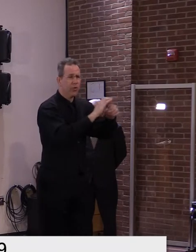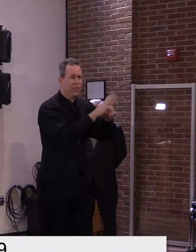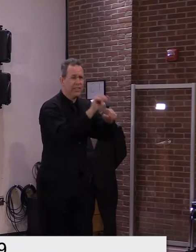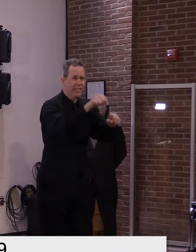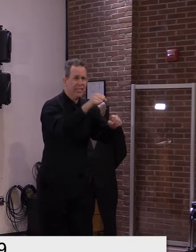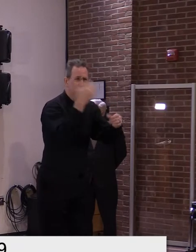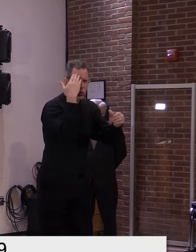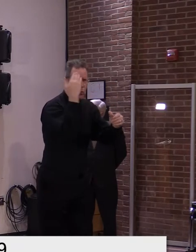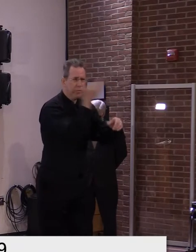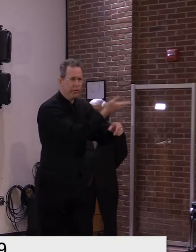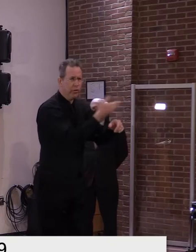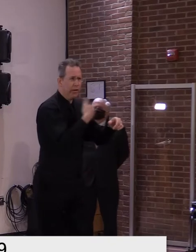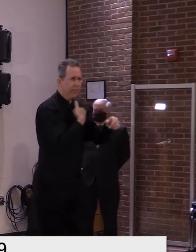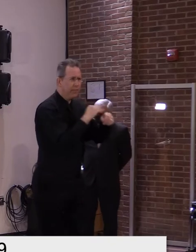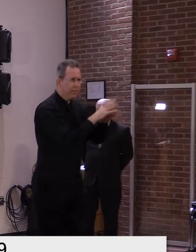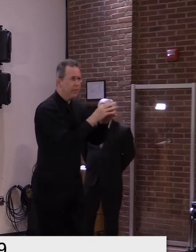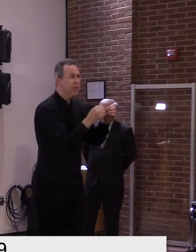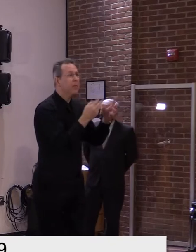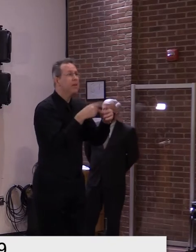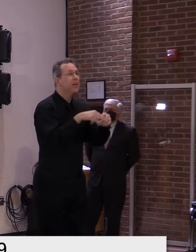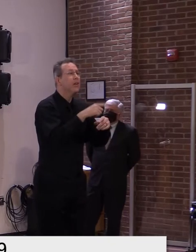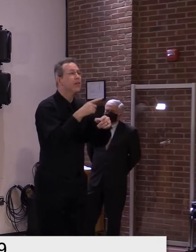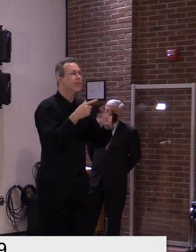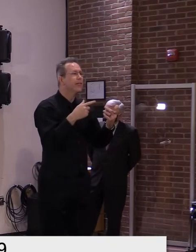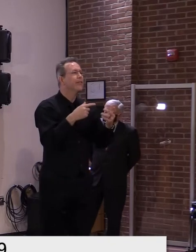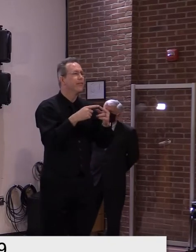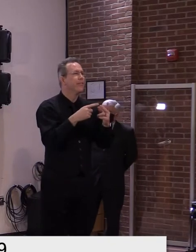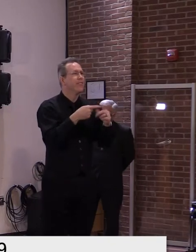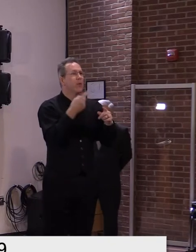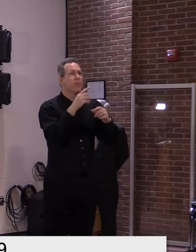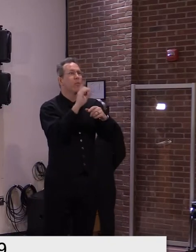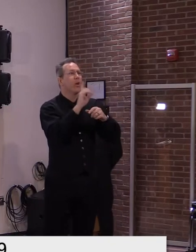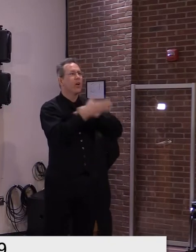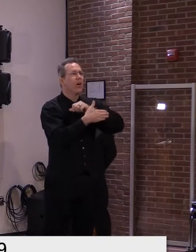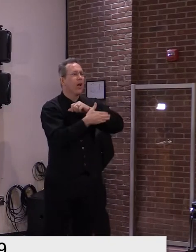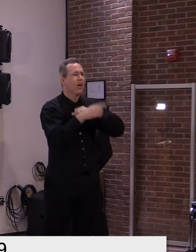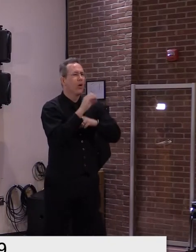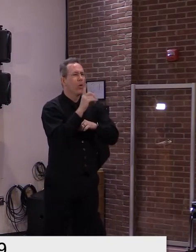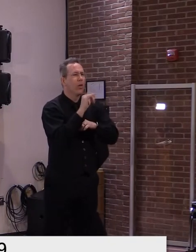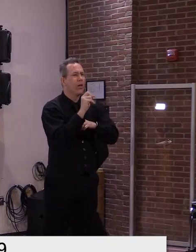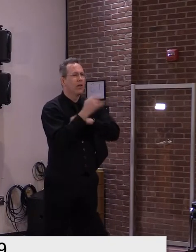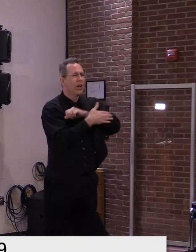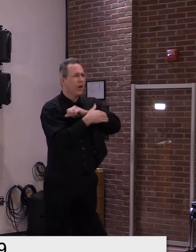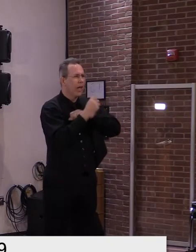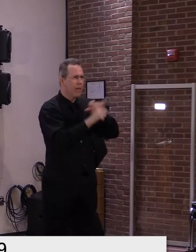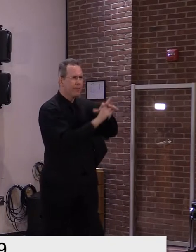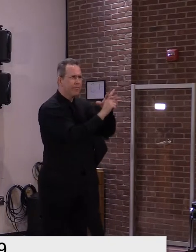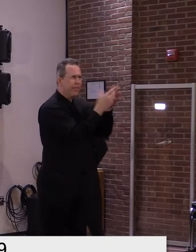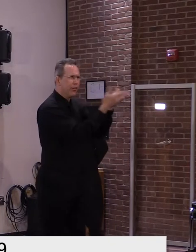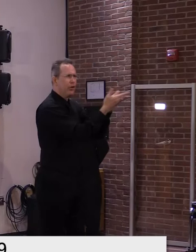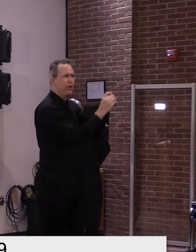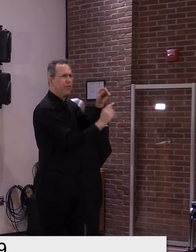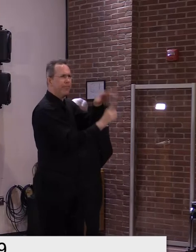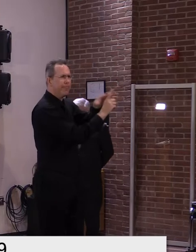County cases come from that outbreak, but not from other outbreaks in Orleans County.